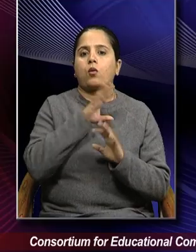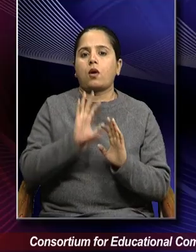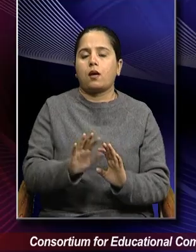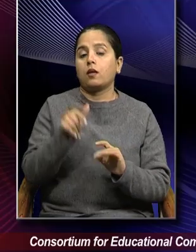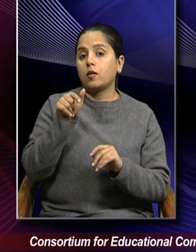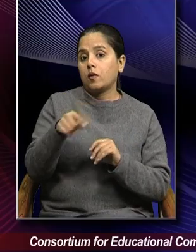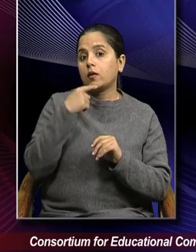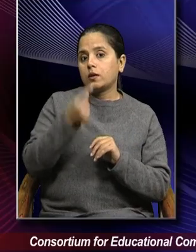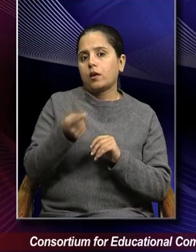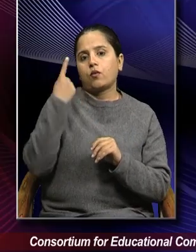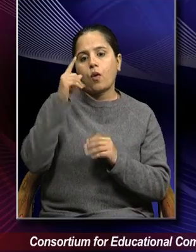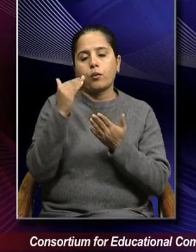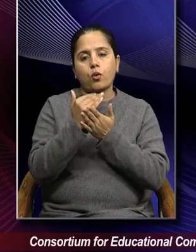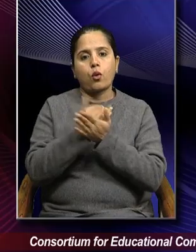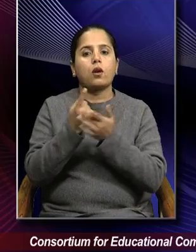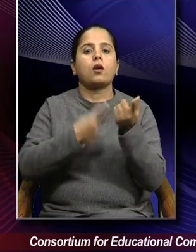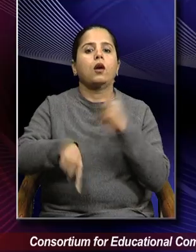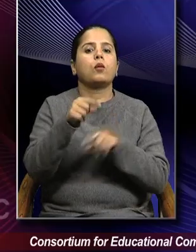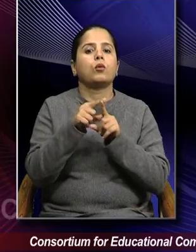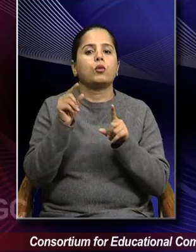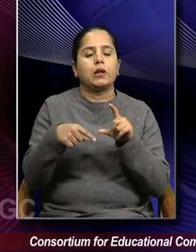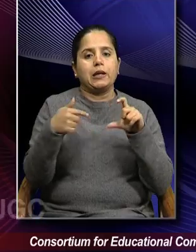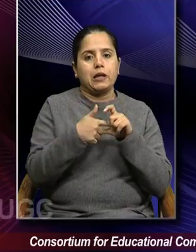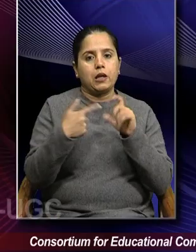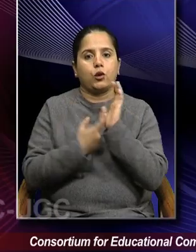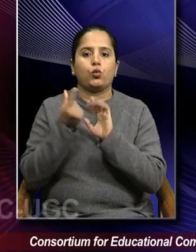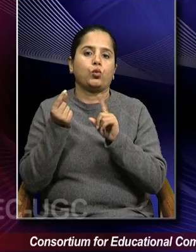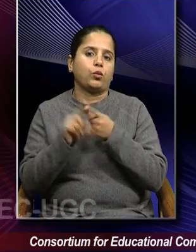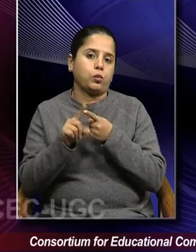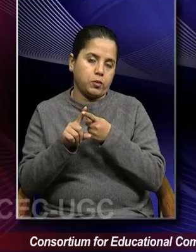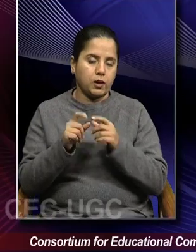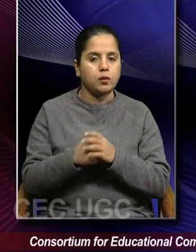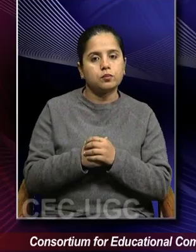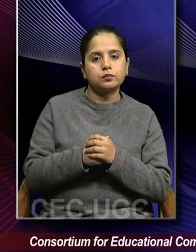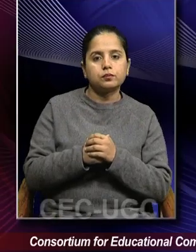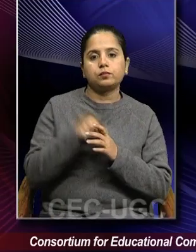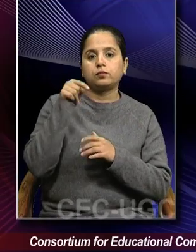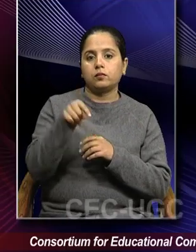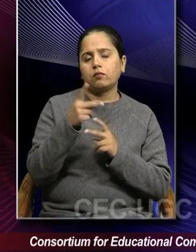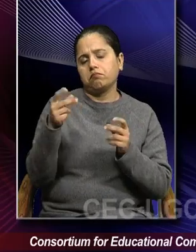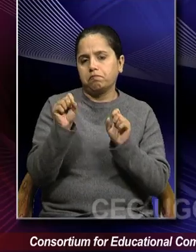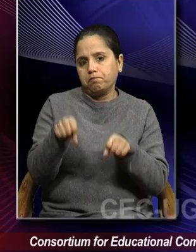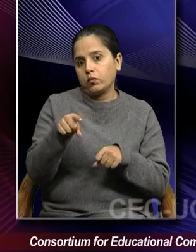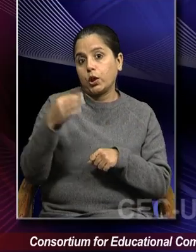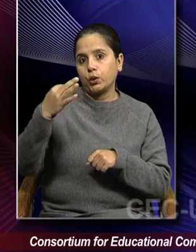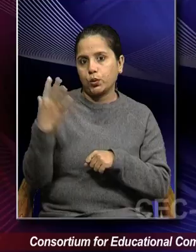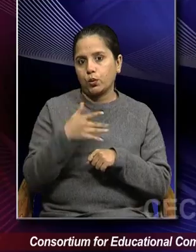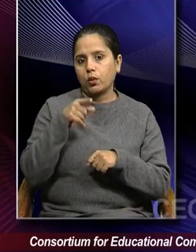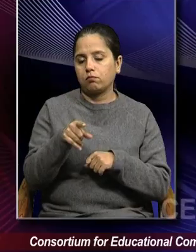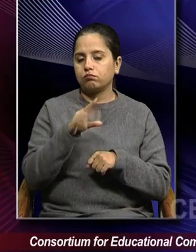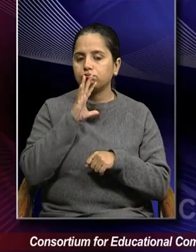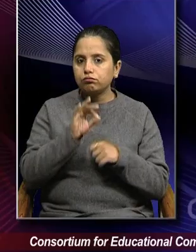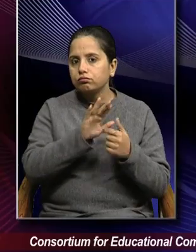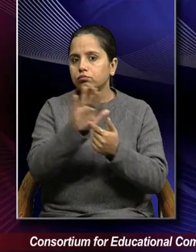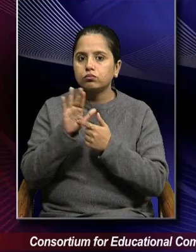this programmable feature of e-rupee, and of course it is a new reality. It's